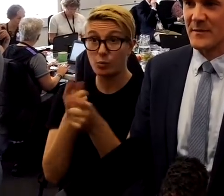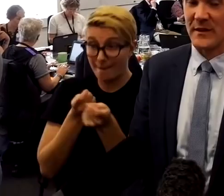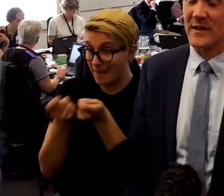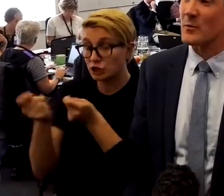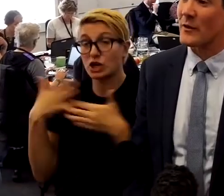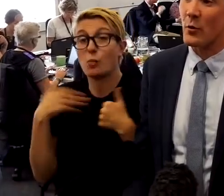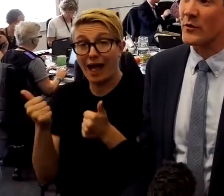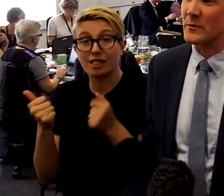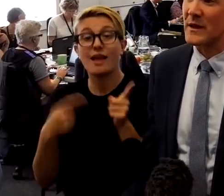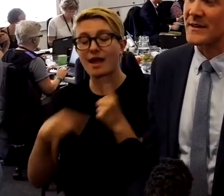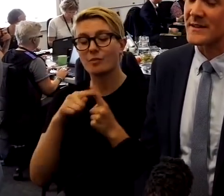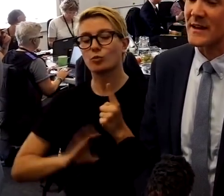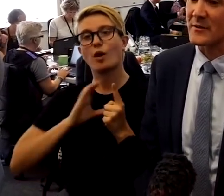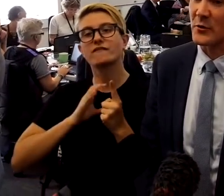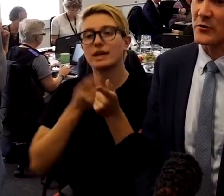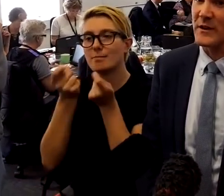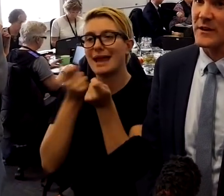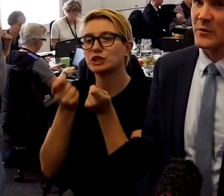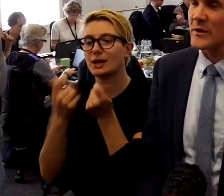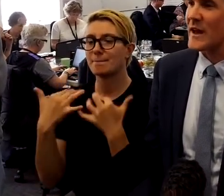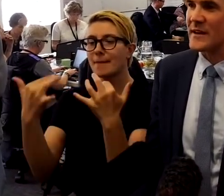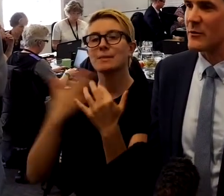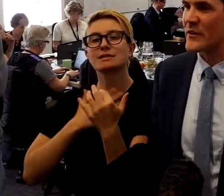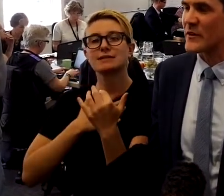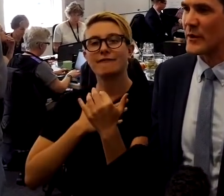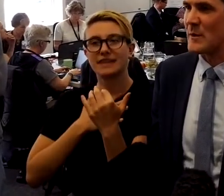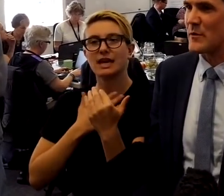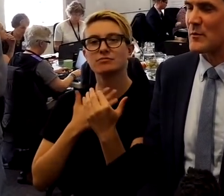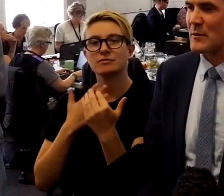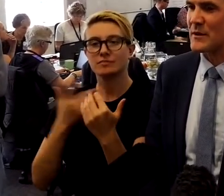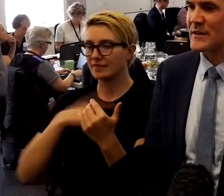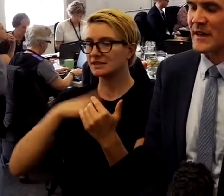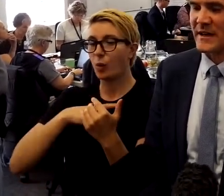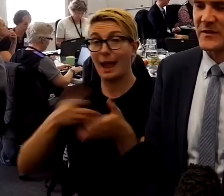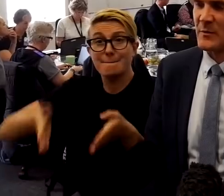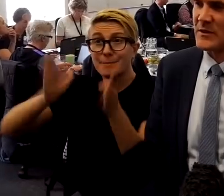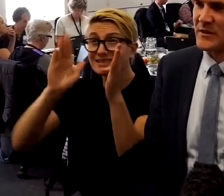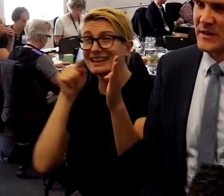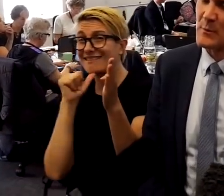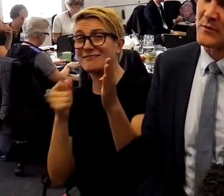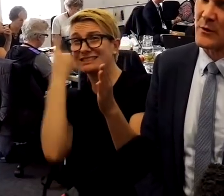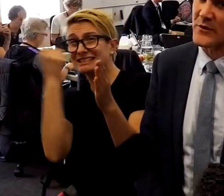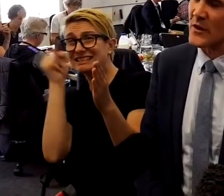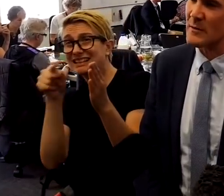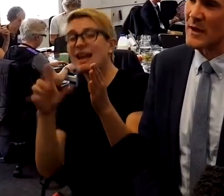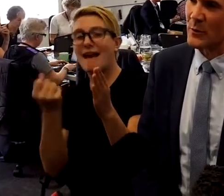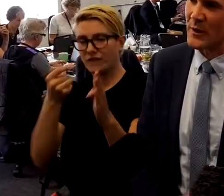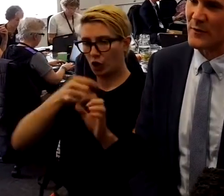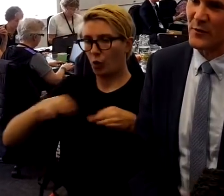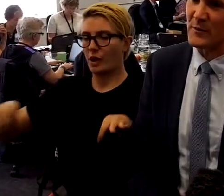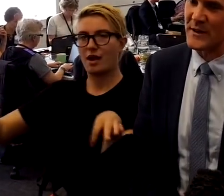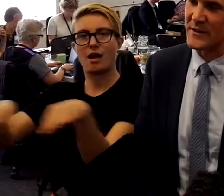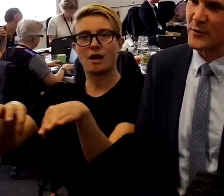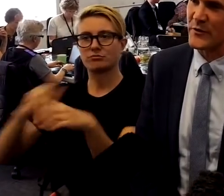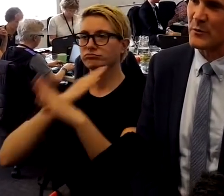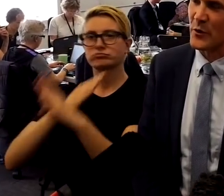safety aspects, and that's why the cordon's in place, to negate any risk to any member of the public. And as I mentioned, in a couple of hours' time, we'll have a